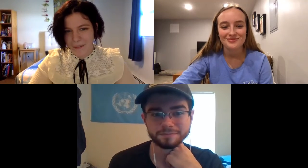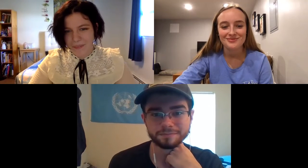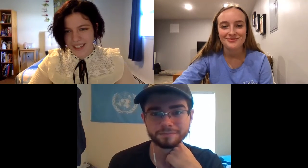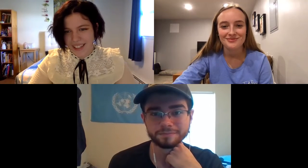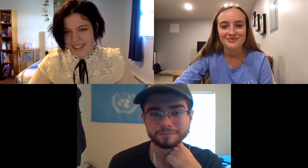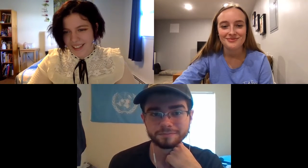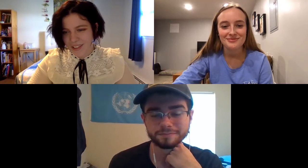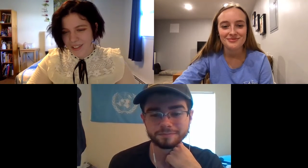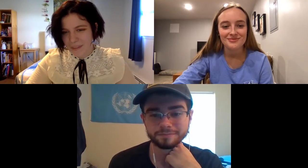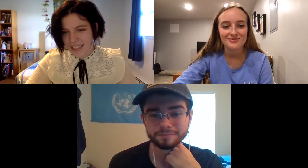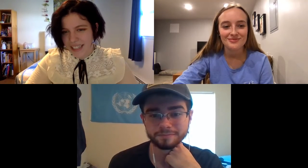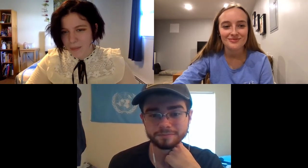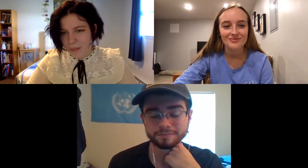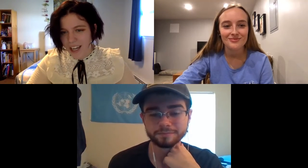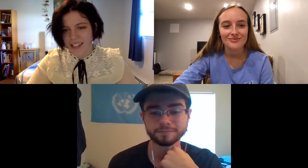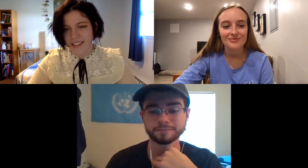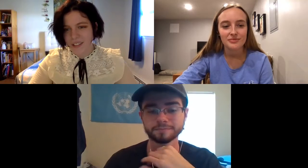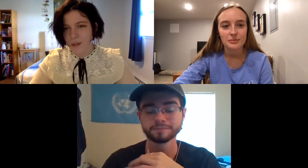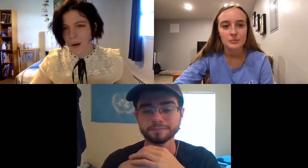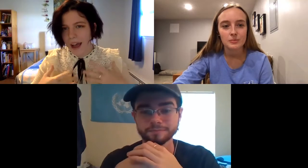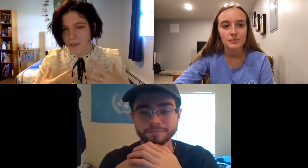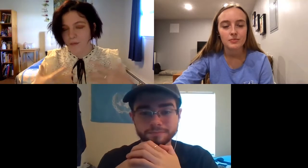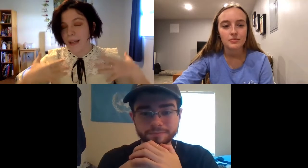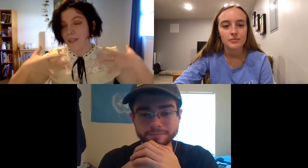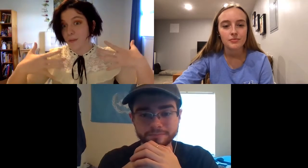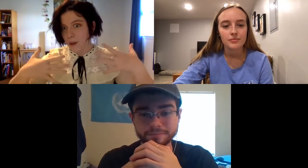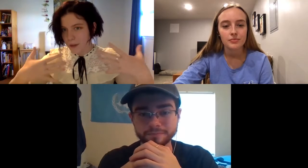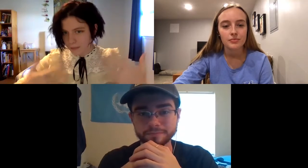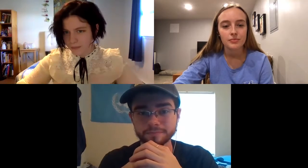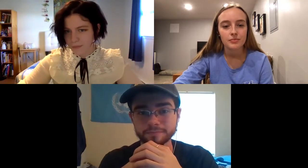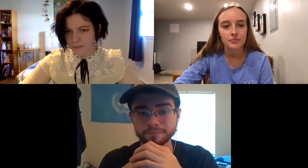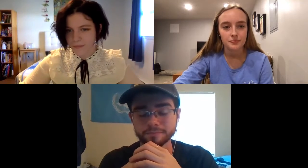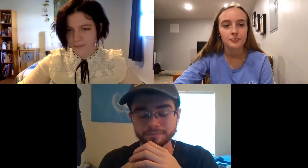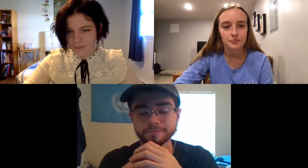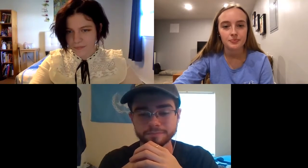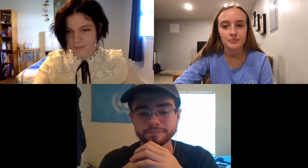that's just something to keep in mind is you don't have to raise your volume.